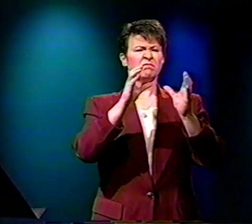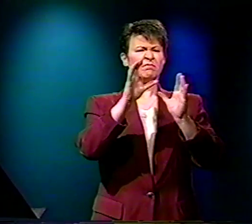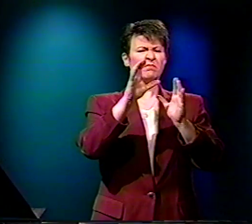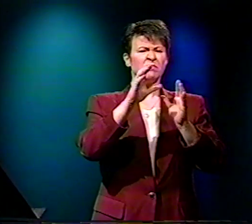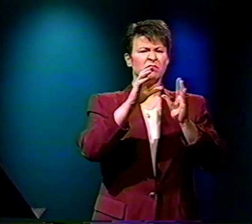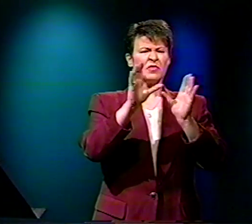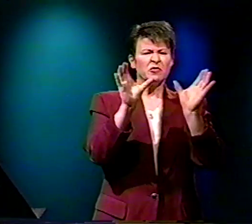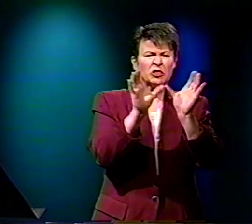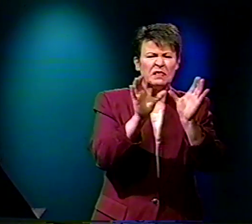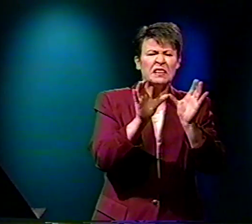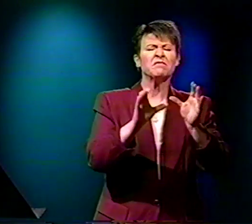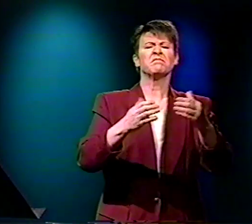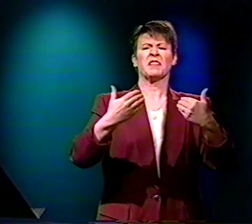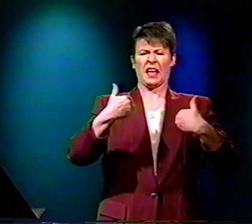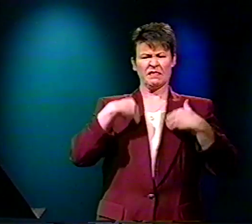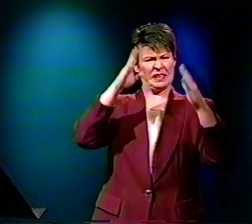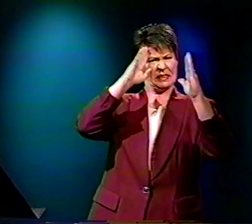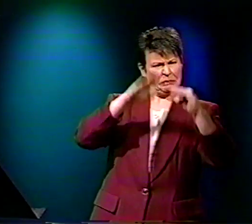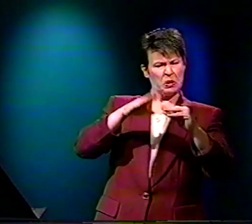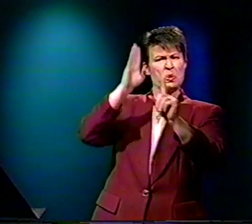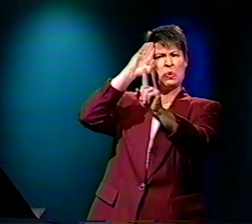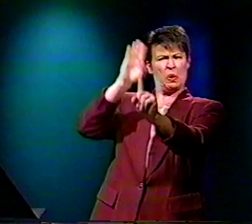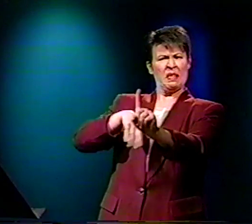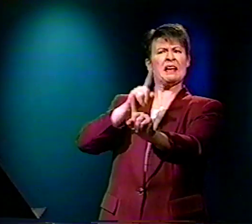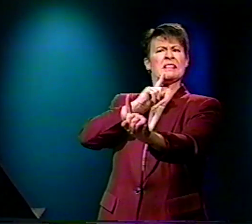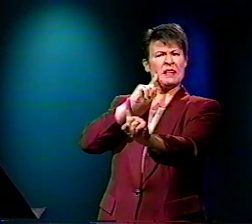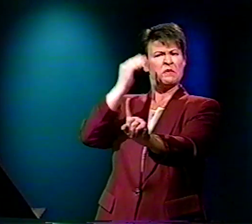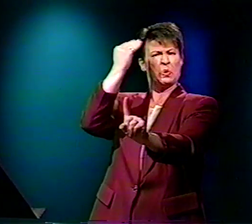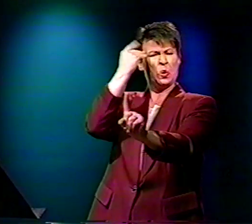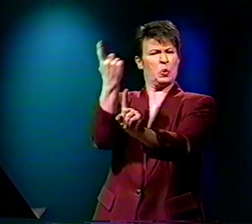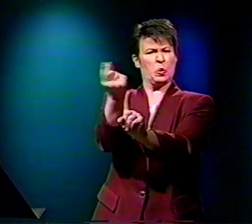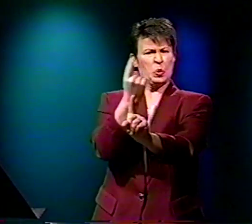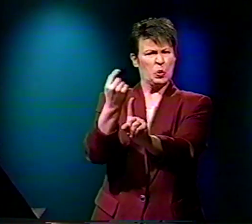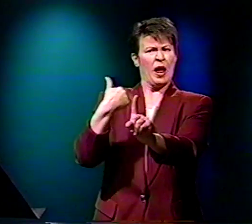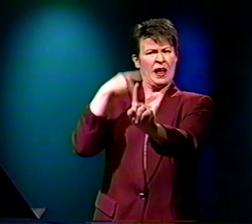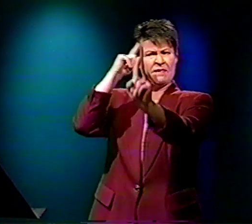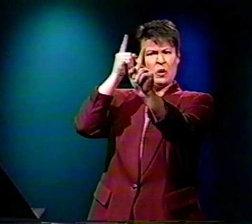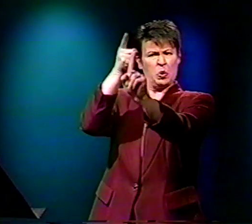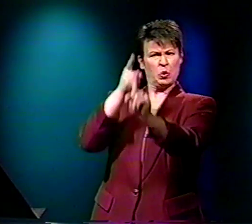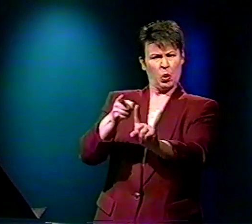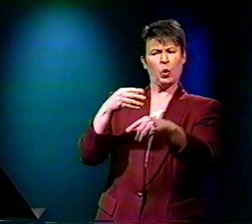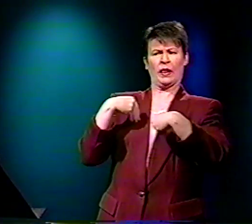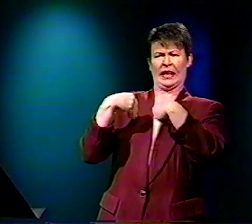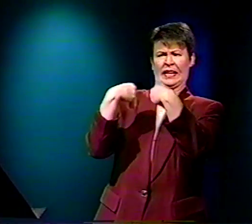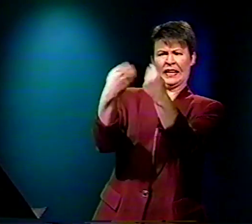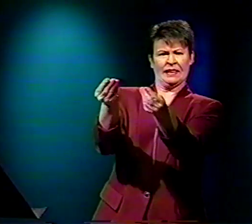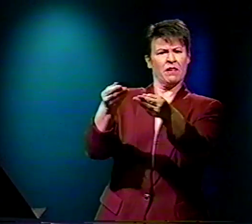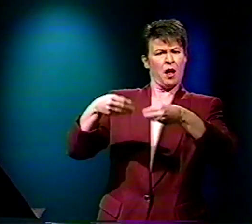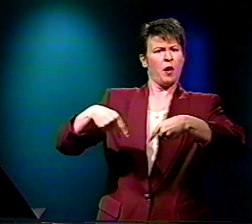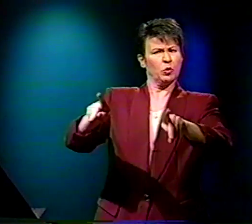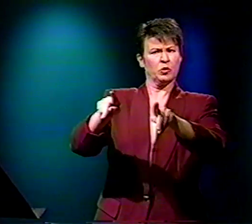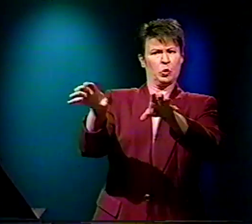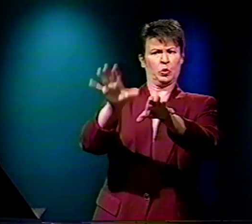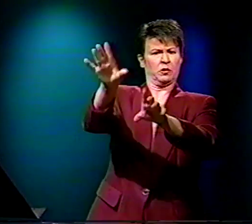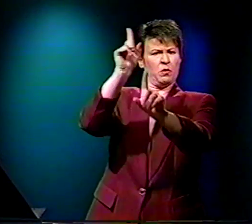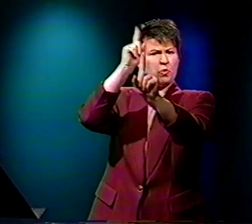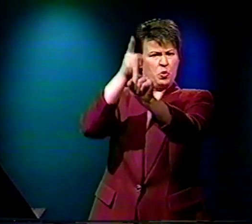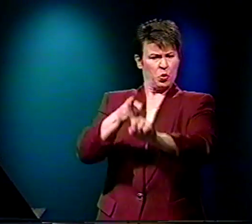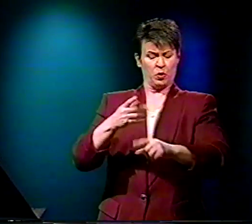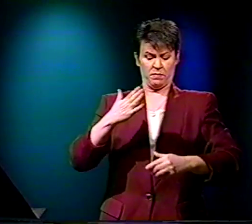culture. She's certified and she is capable of giving the deaf person the opportunity to